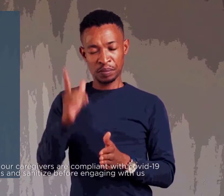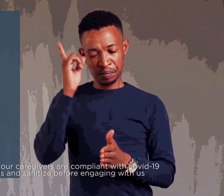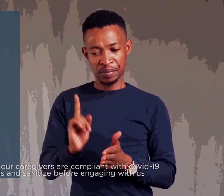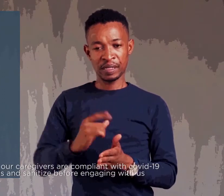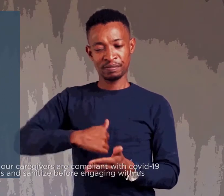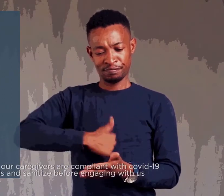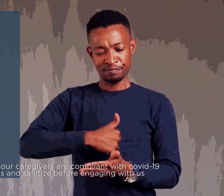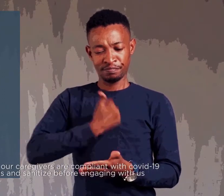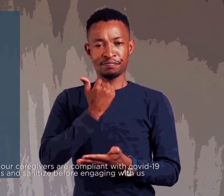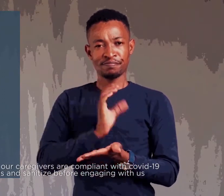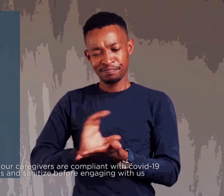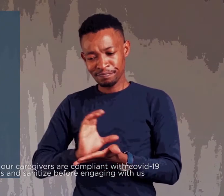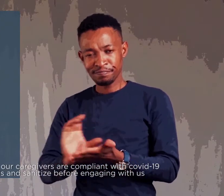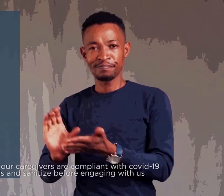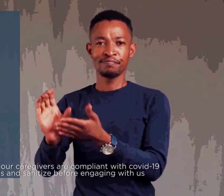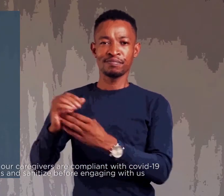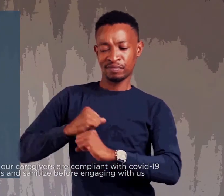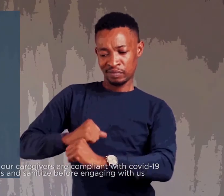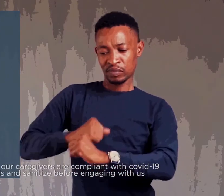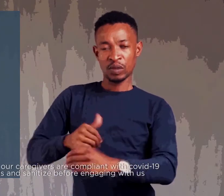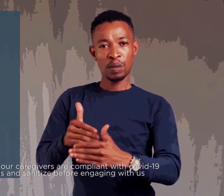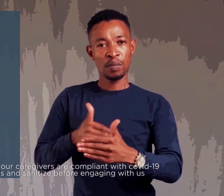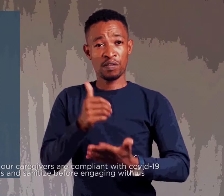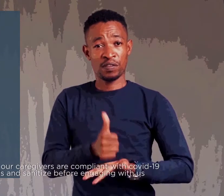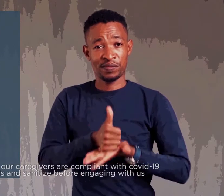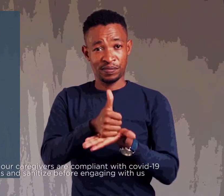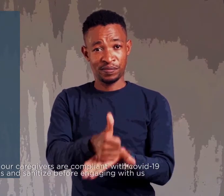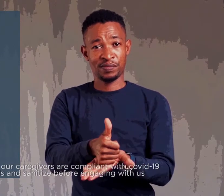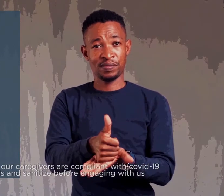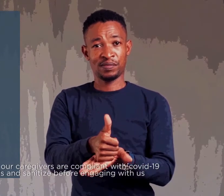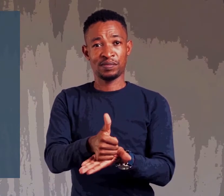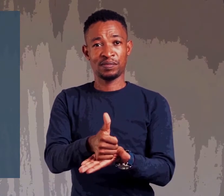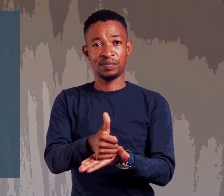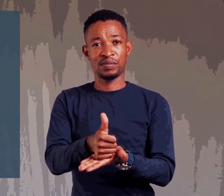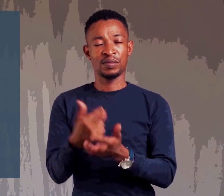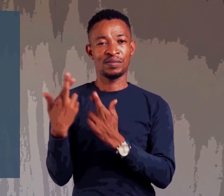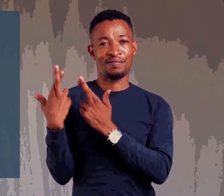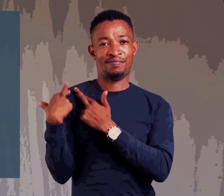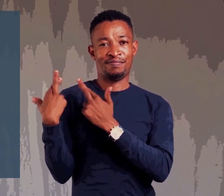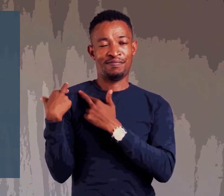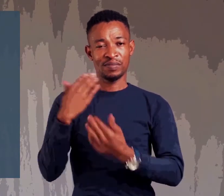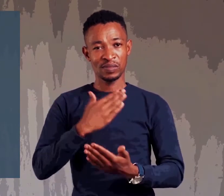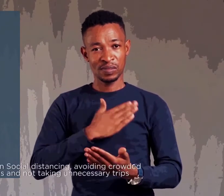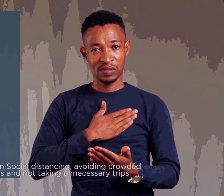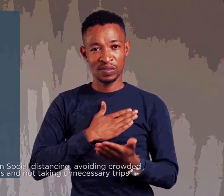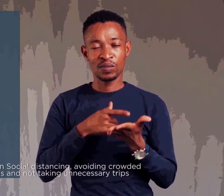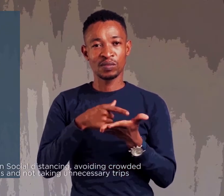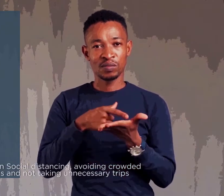ba itshireleditse pele ba re thusa ka fa re tlwaetseng ka teng. Maikarabelo a me. Ka go katologana le